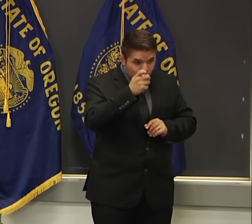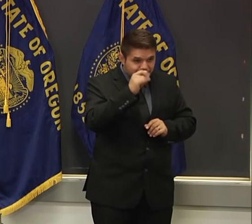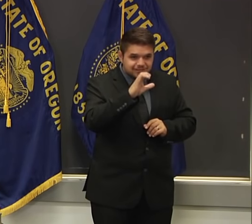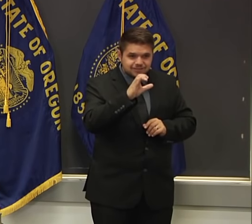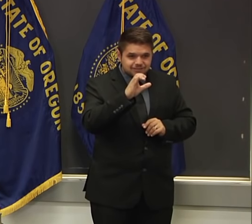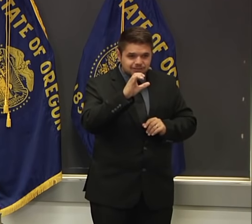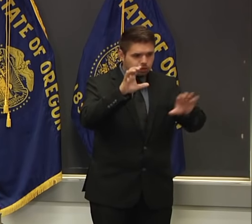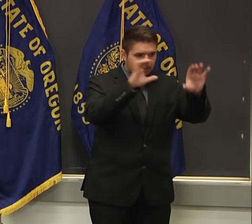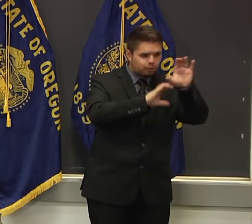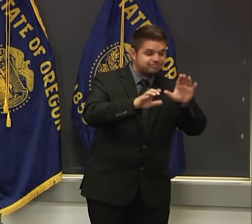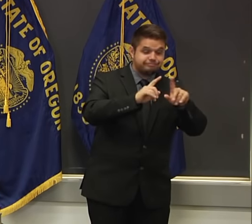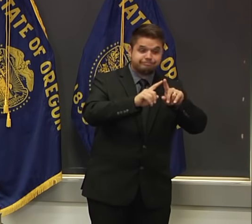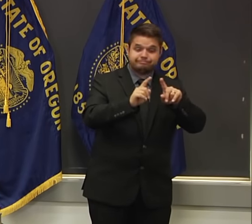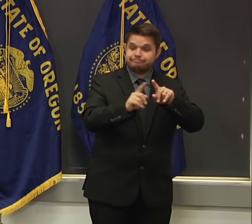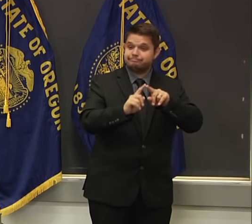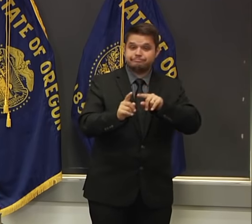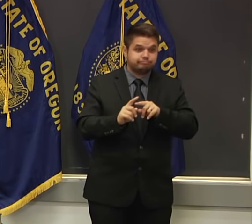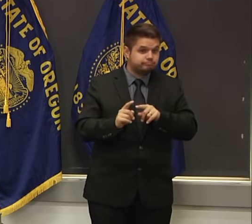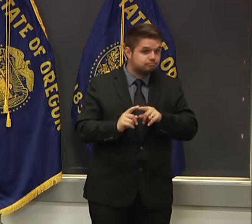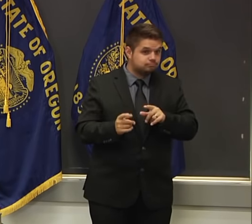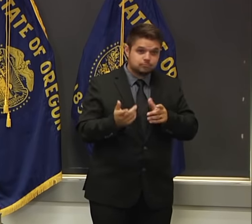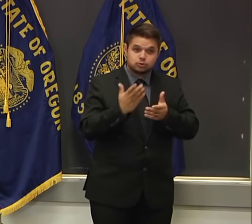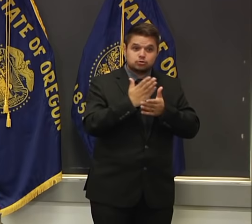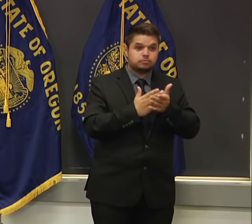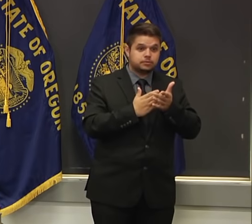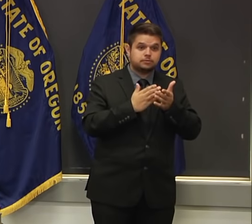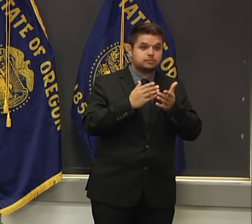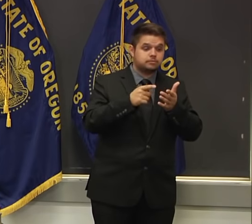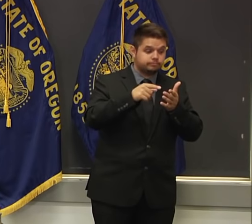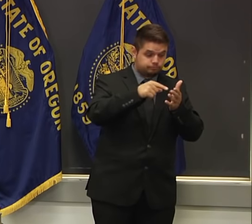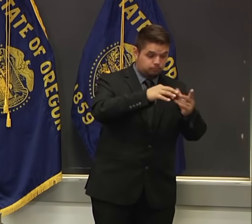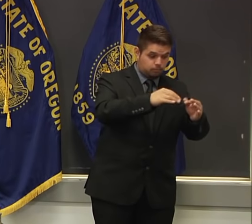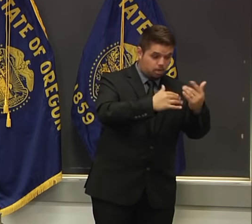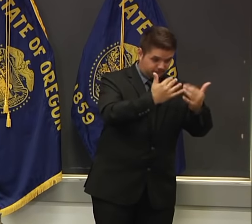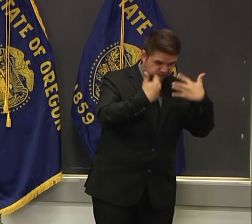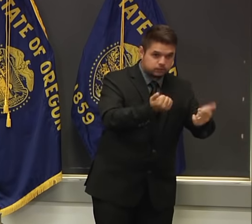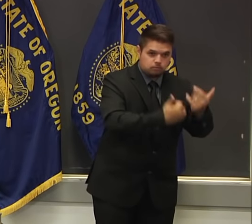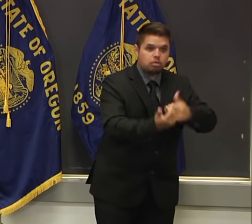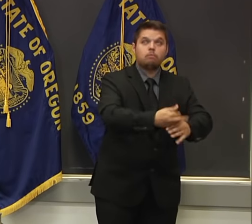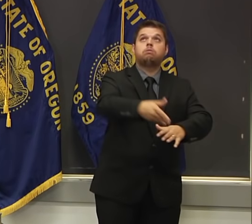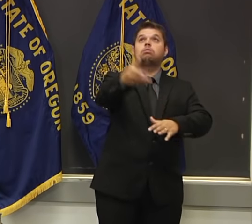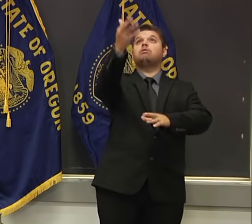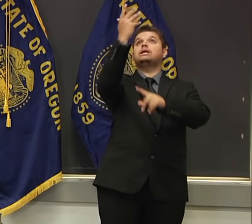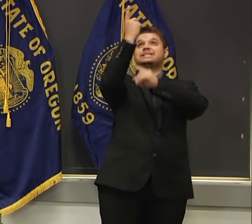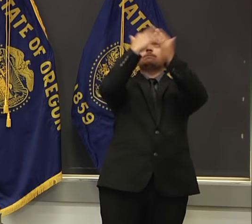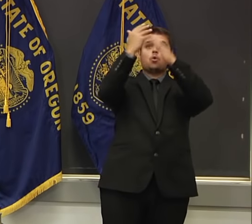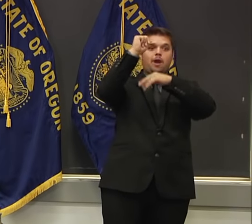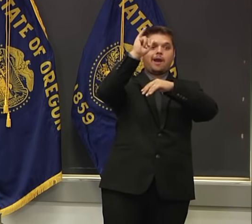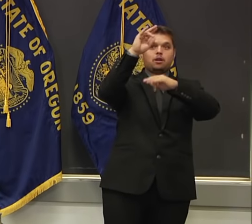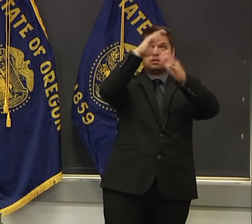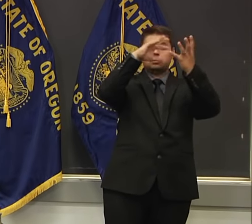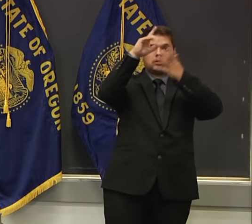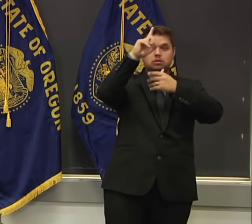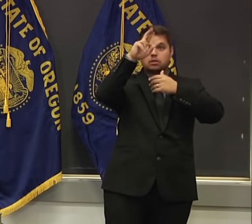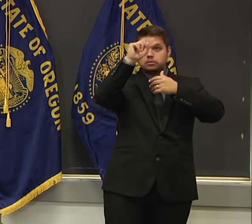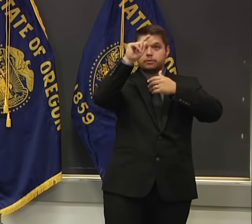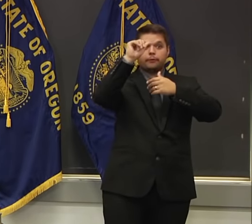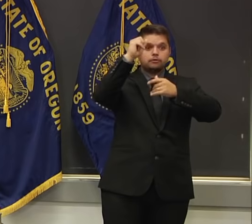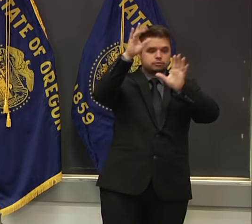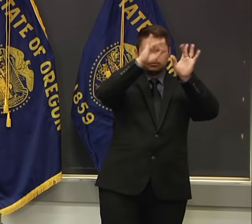chemicals that may be part of the smoke and ash and dust, in general, it takes a